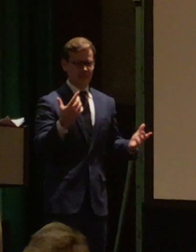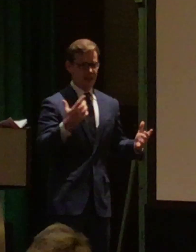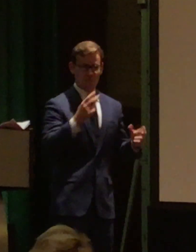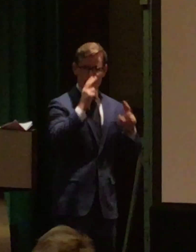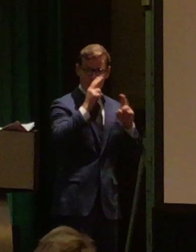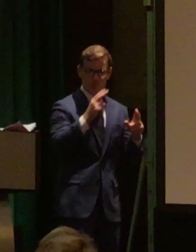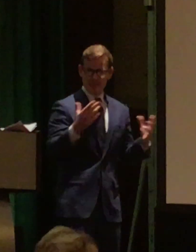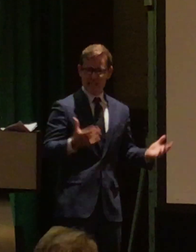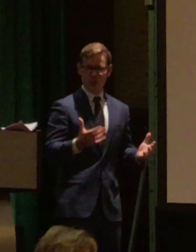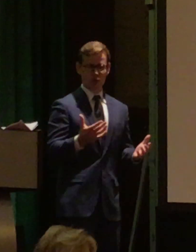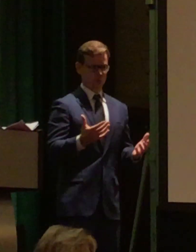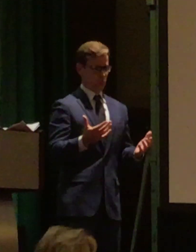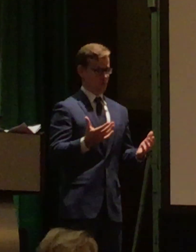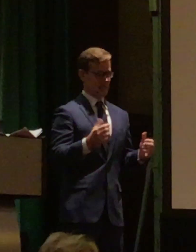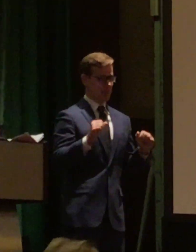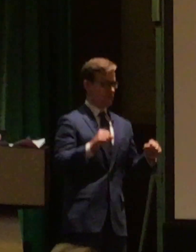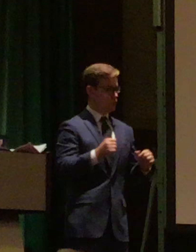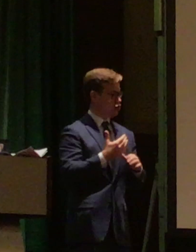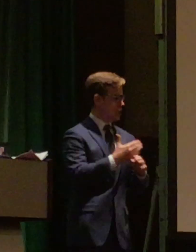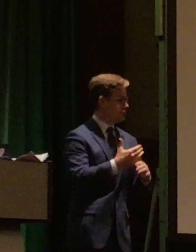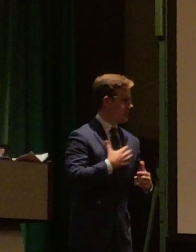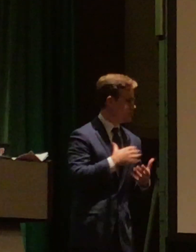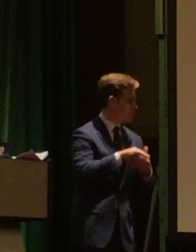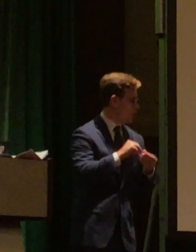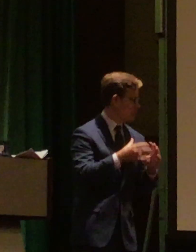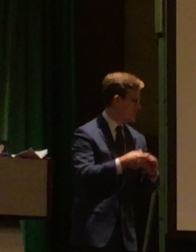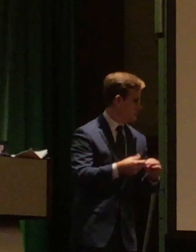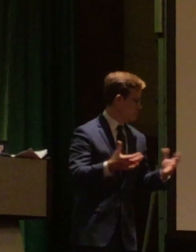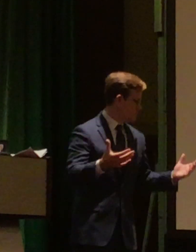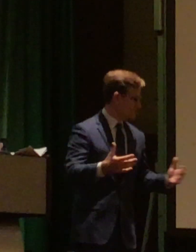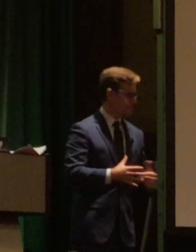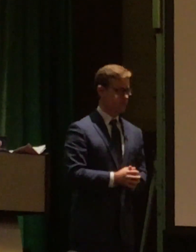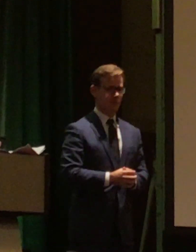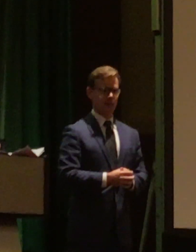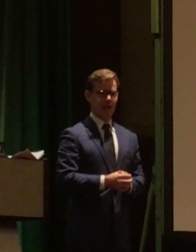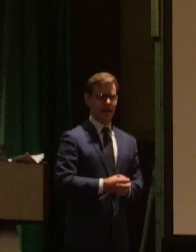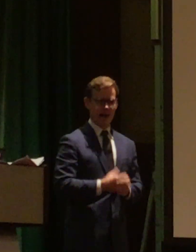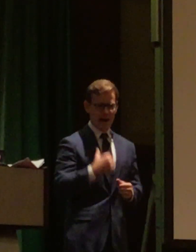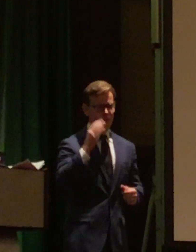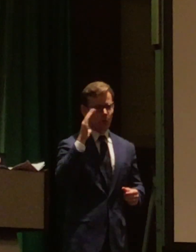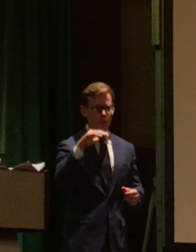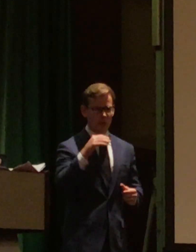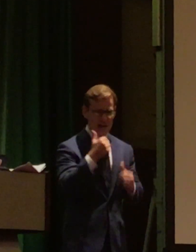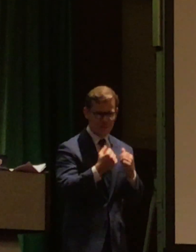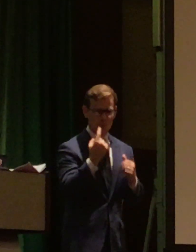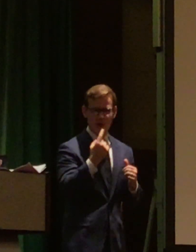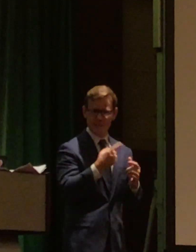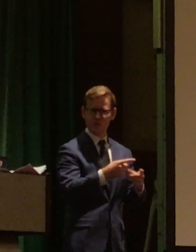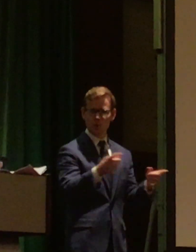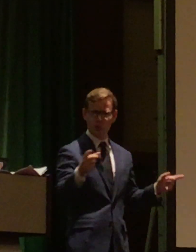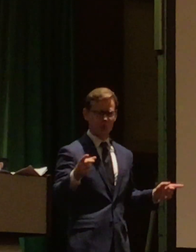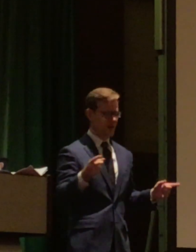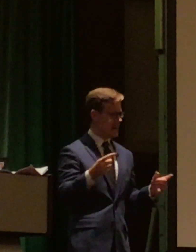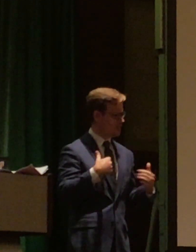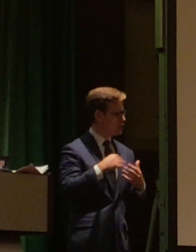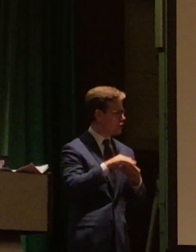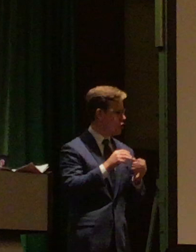my presentation here today. I want to thank you so much. It's an honor to be able to share my story with you here today.